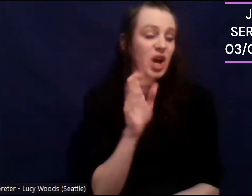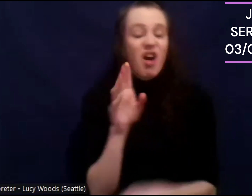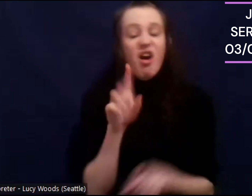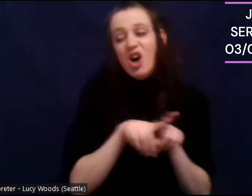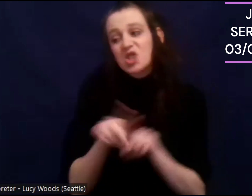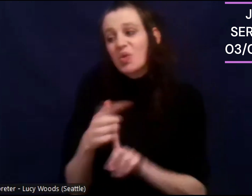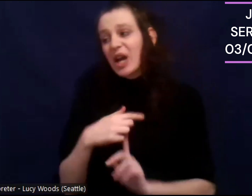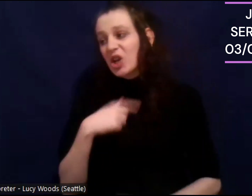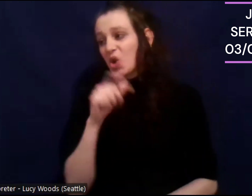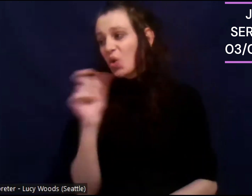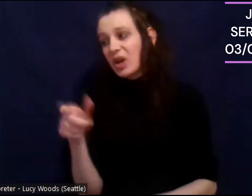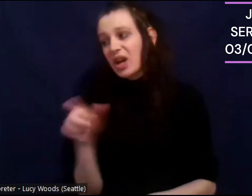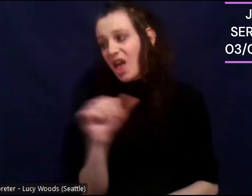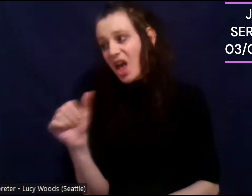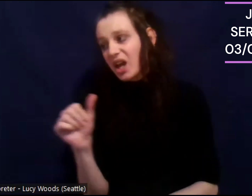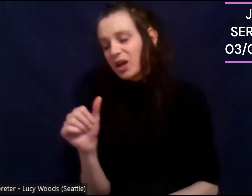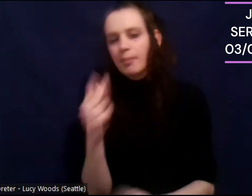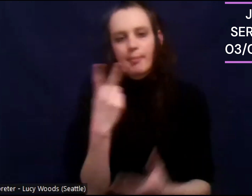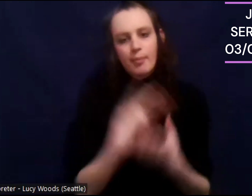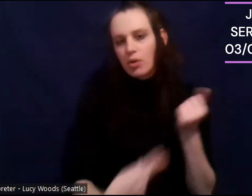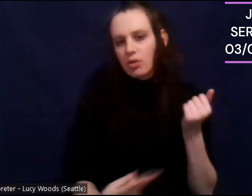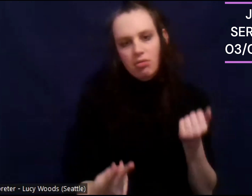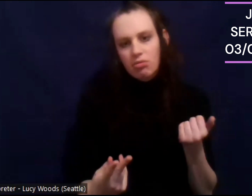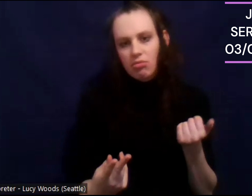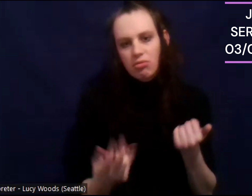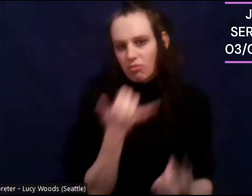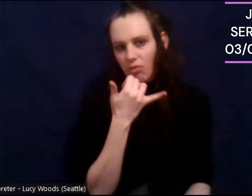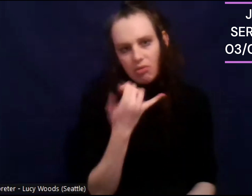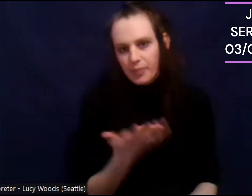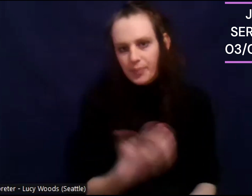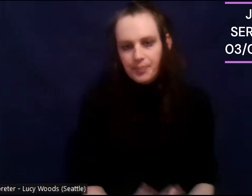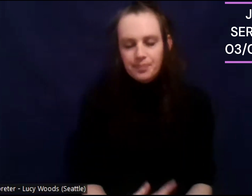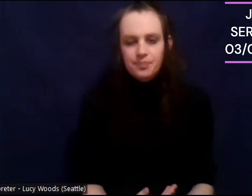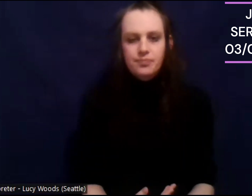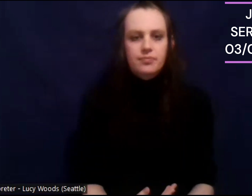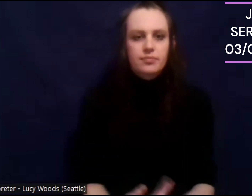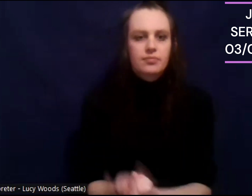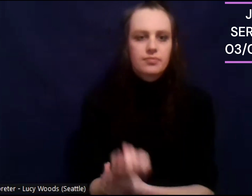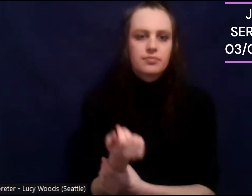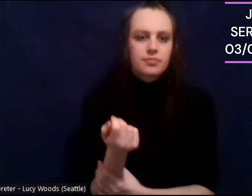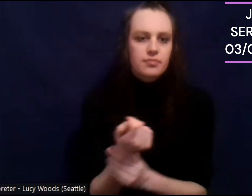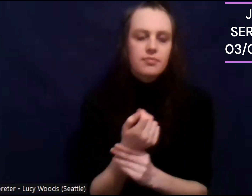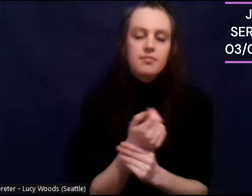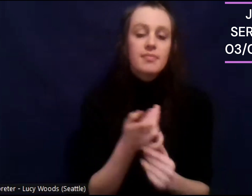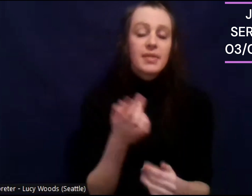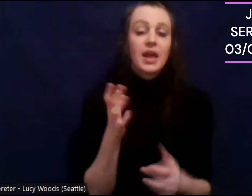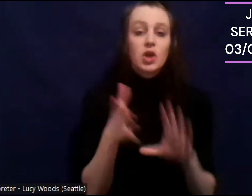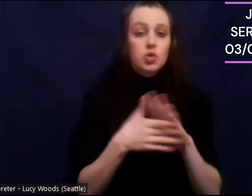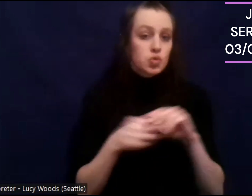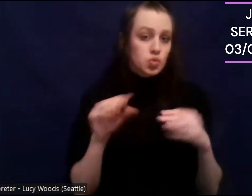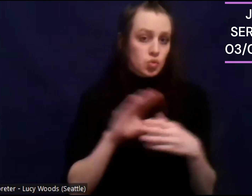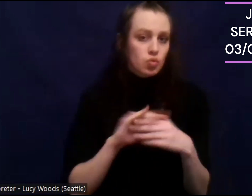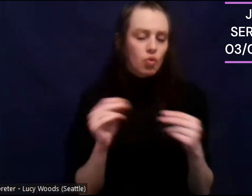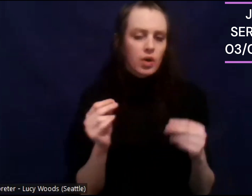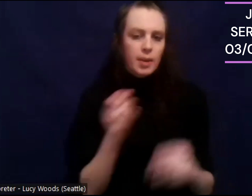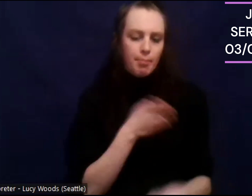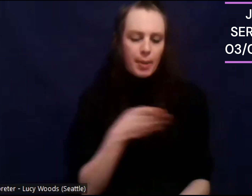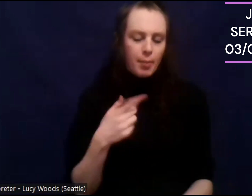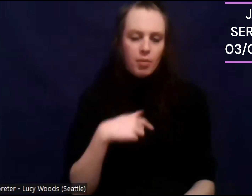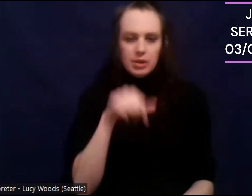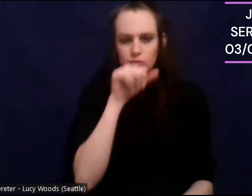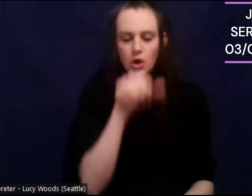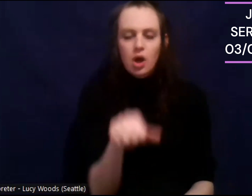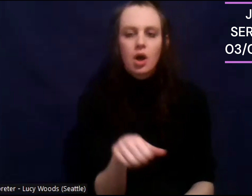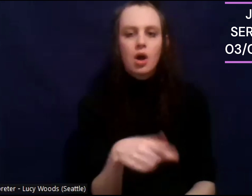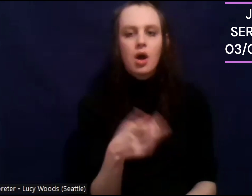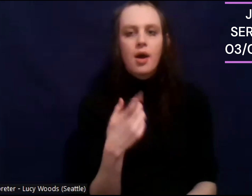program. You know, there's a story in the back of the book that I really, really love that really, I think, in a lot of